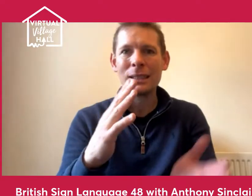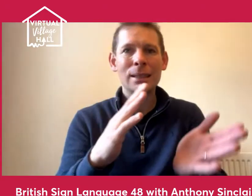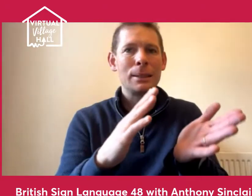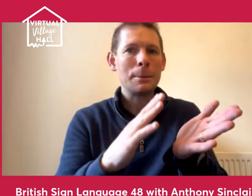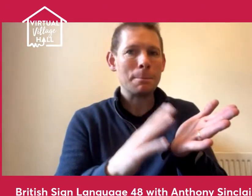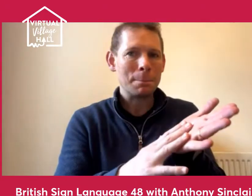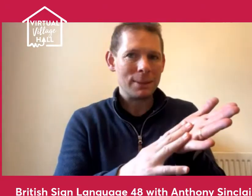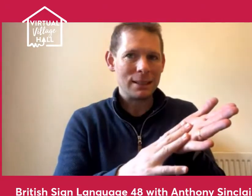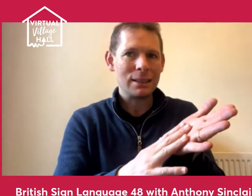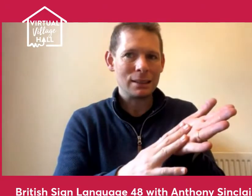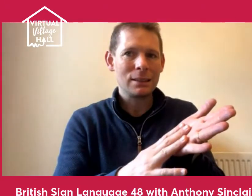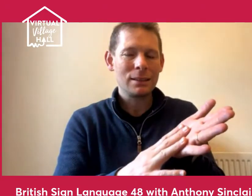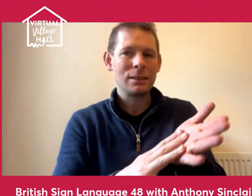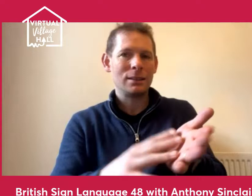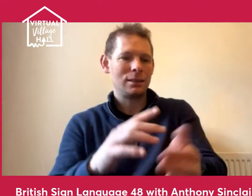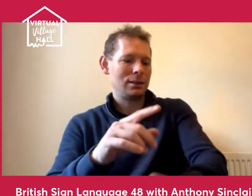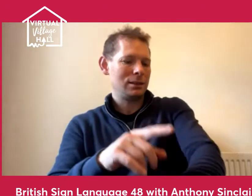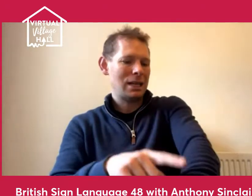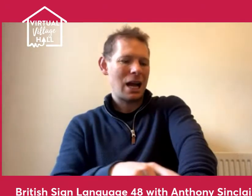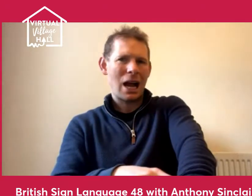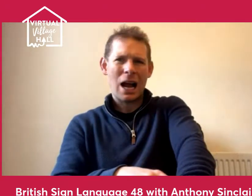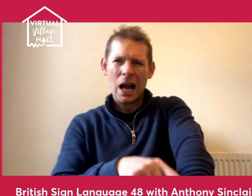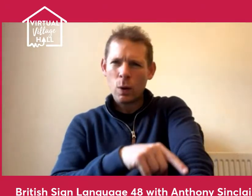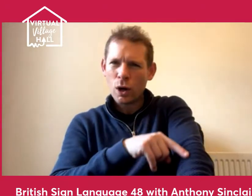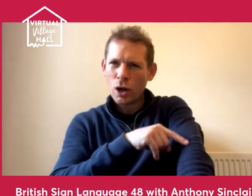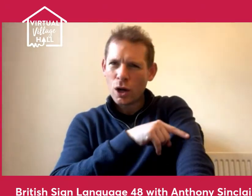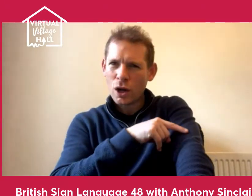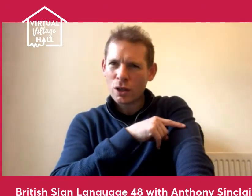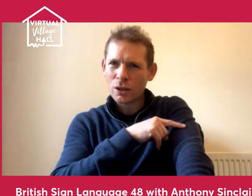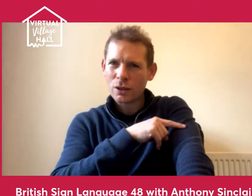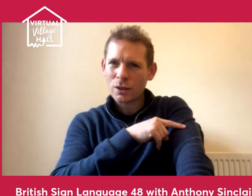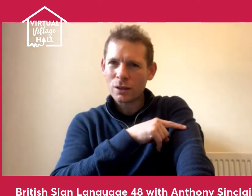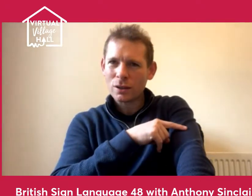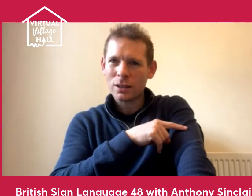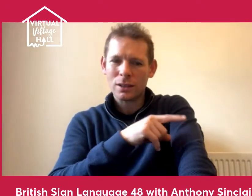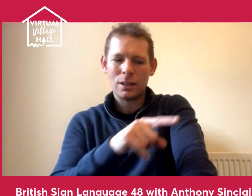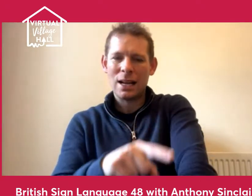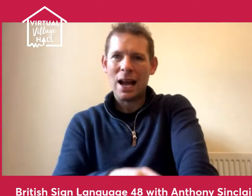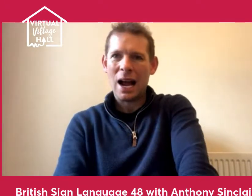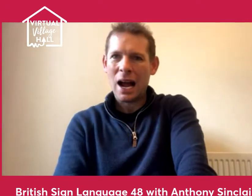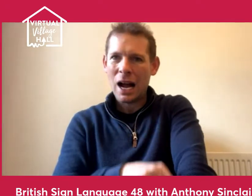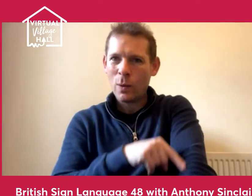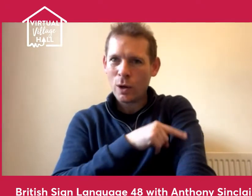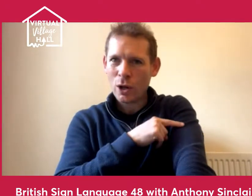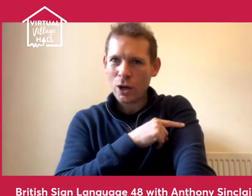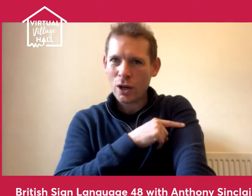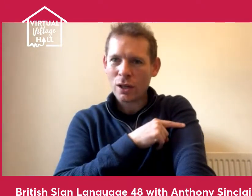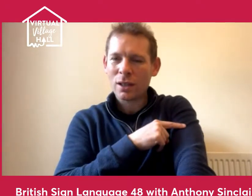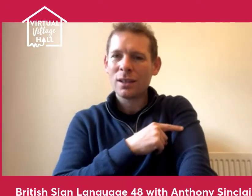15 minutes, and that's the sign for how long. How long?